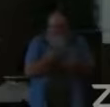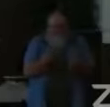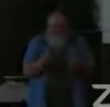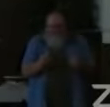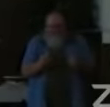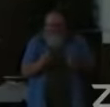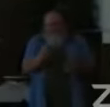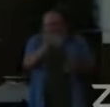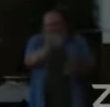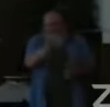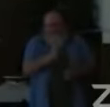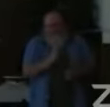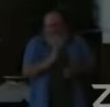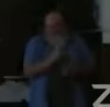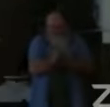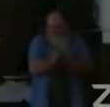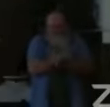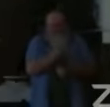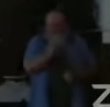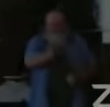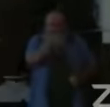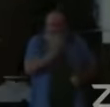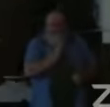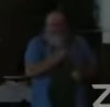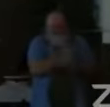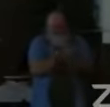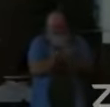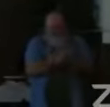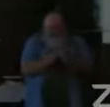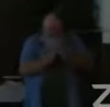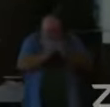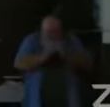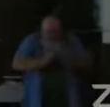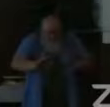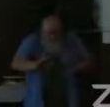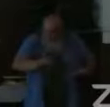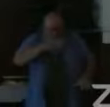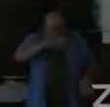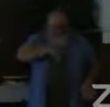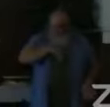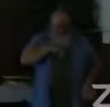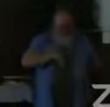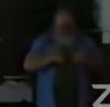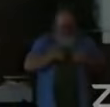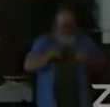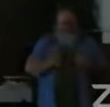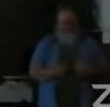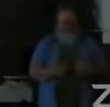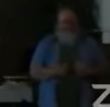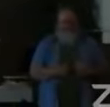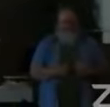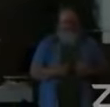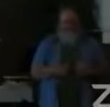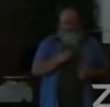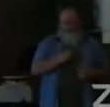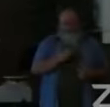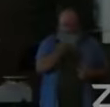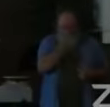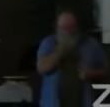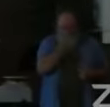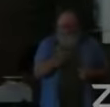Love. In our text, it says God's love has been poured out into our hearts. And I want to take a look at that for a few minutes this